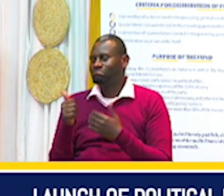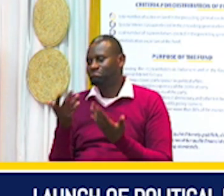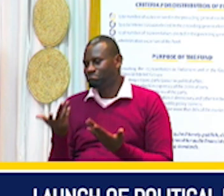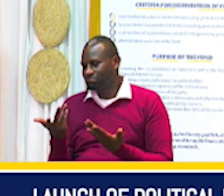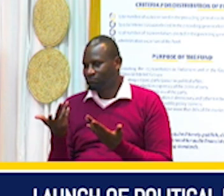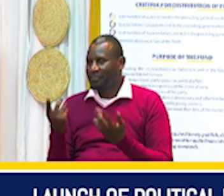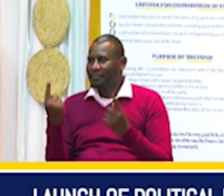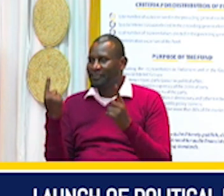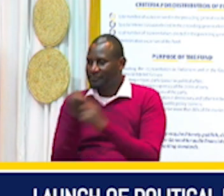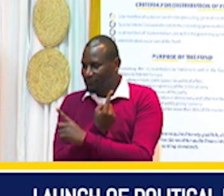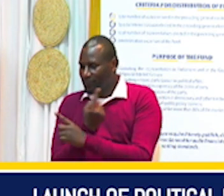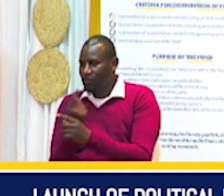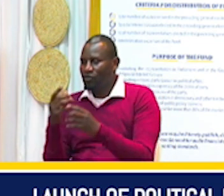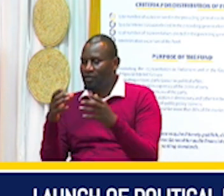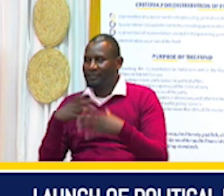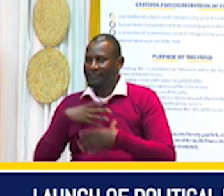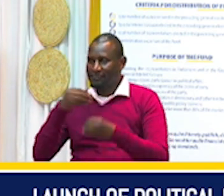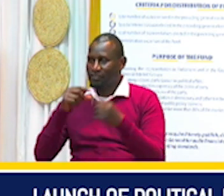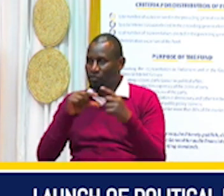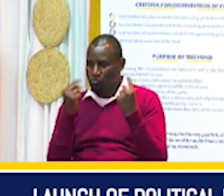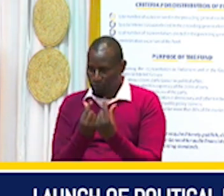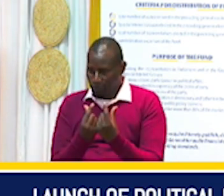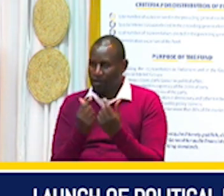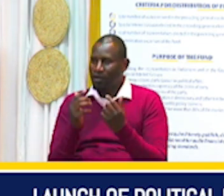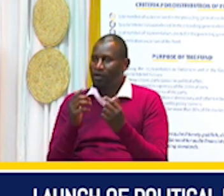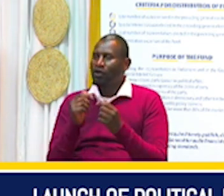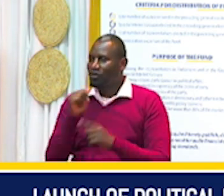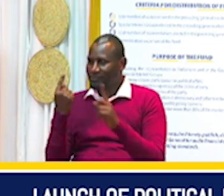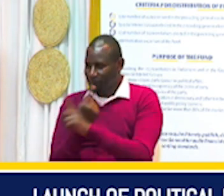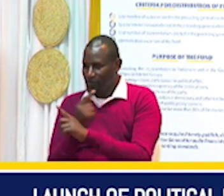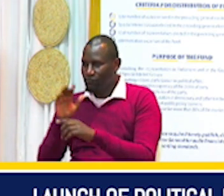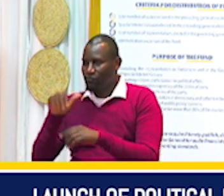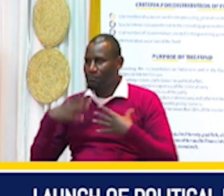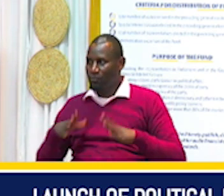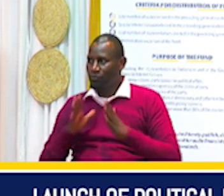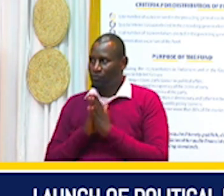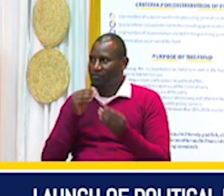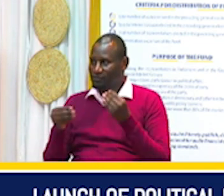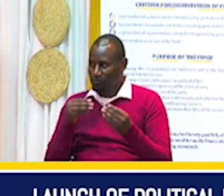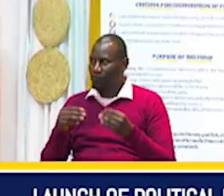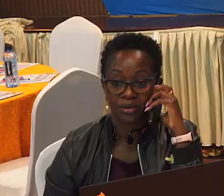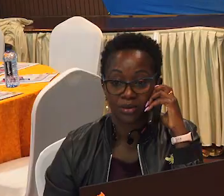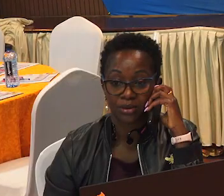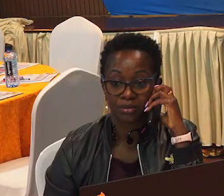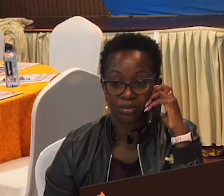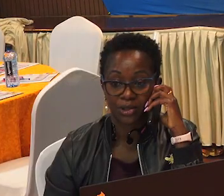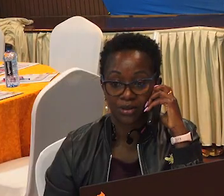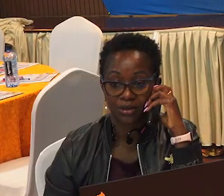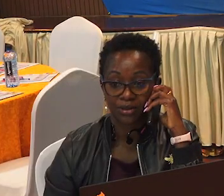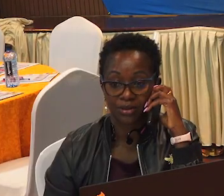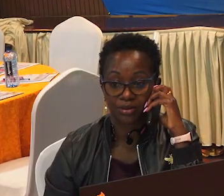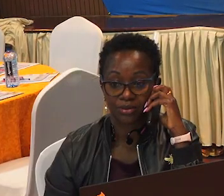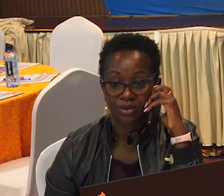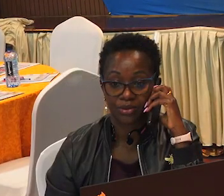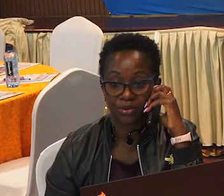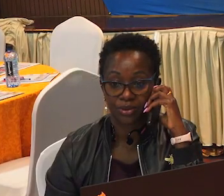special interest groups, and not least of which, of course, people with disabilities. We just heard that people with disabilities were almost 9%